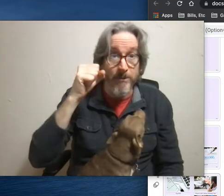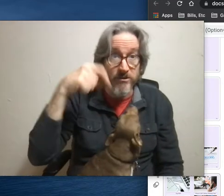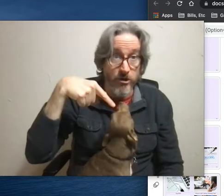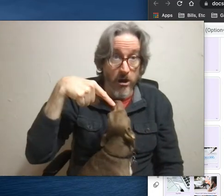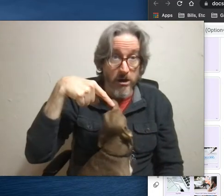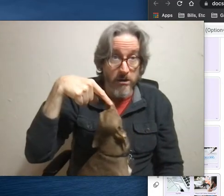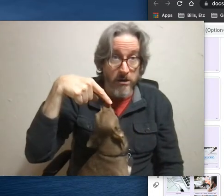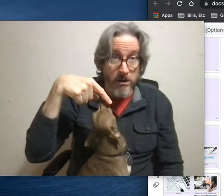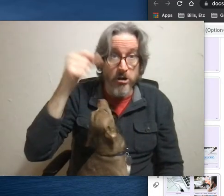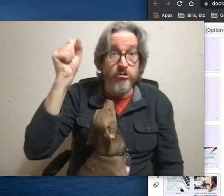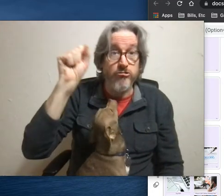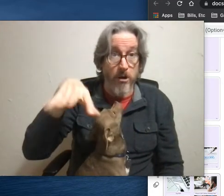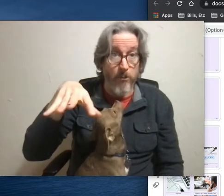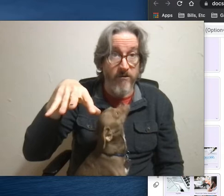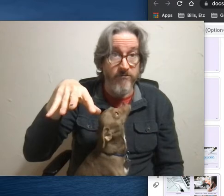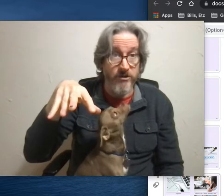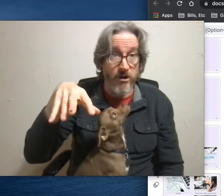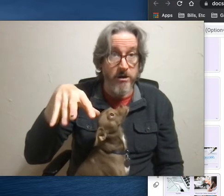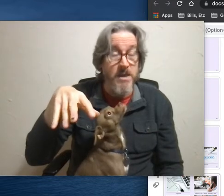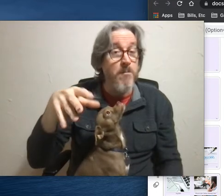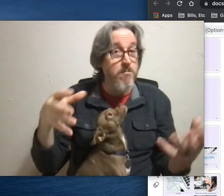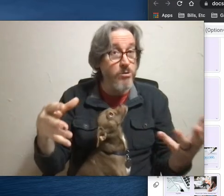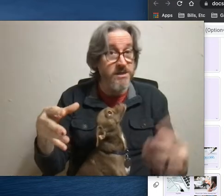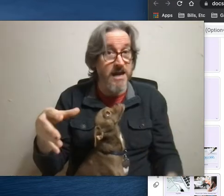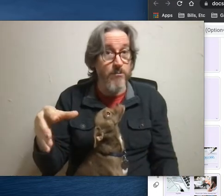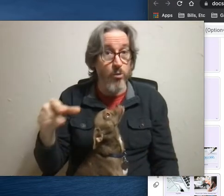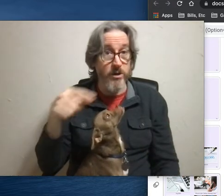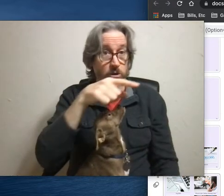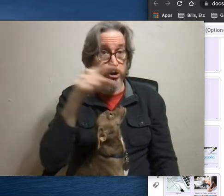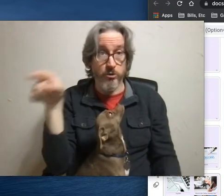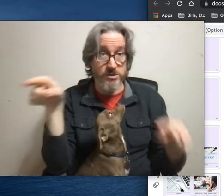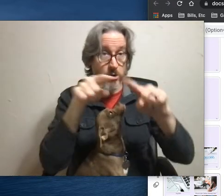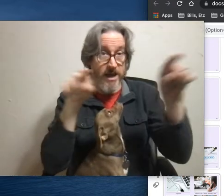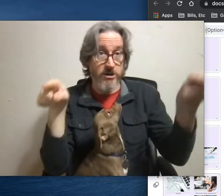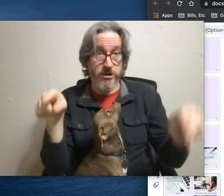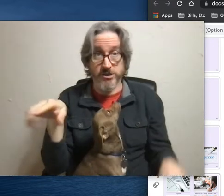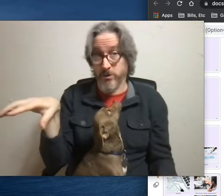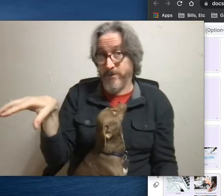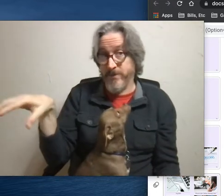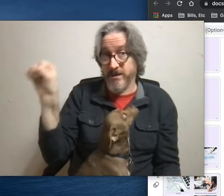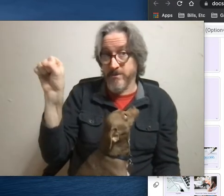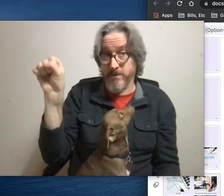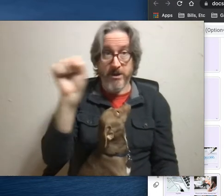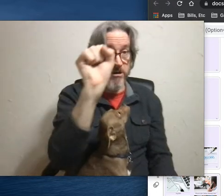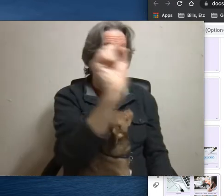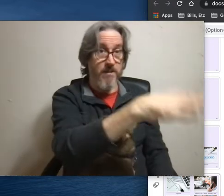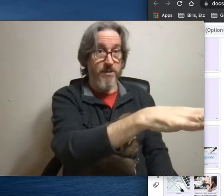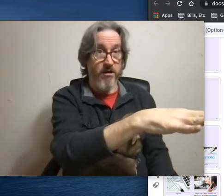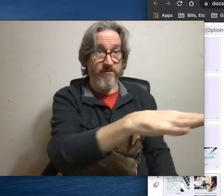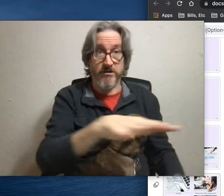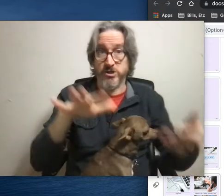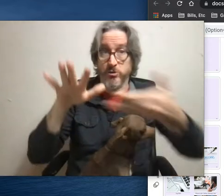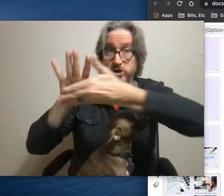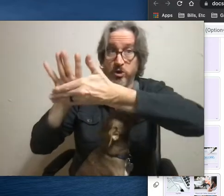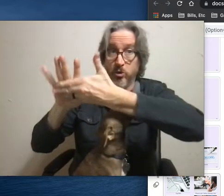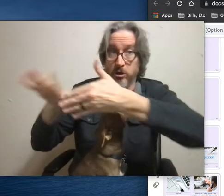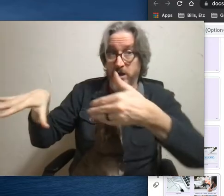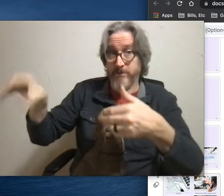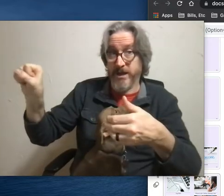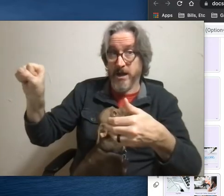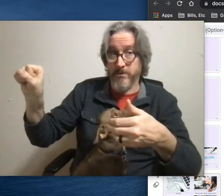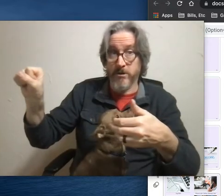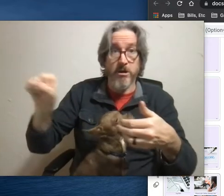Pick up the dog, drop off the dog. Most of the time we will use location. So I pick them up here, I drop them off here. So